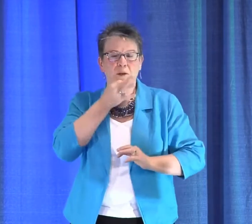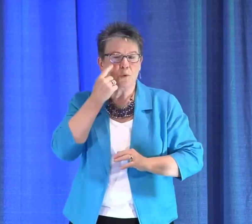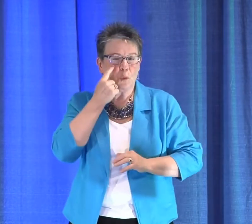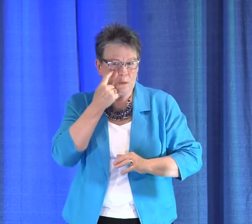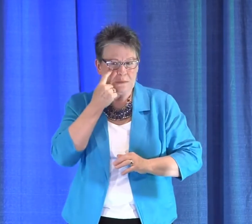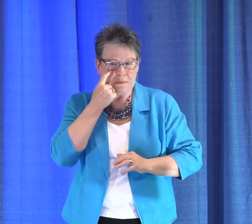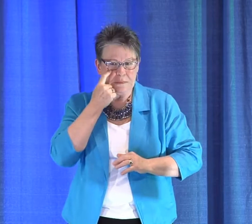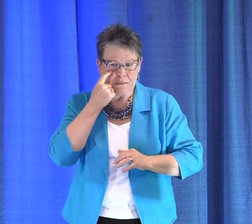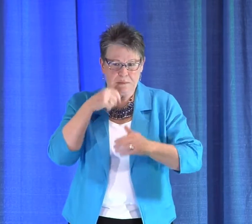courtrooms.